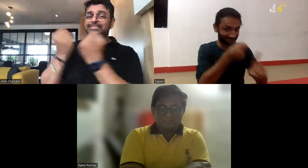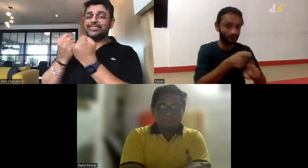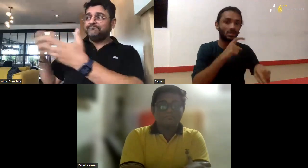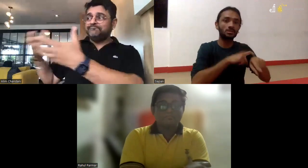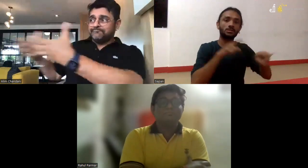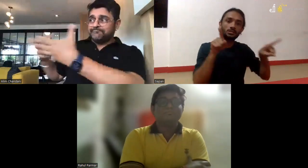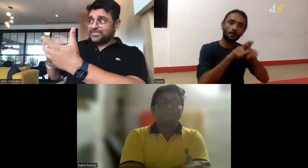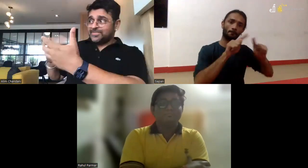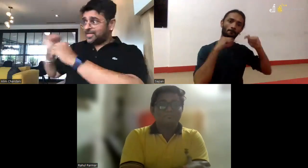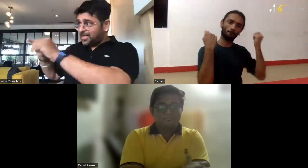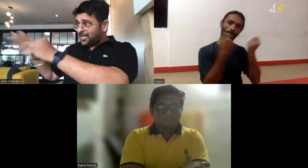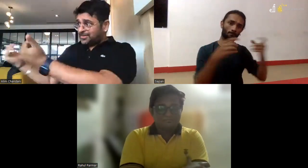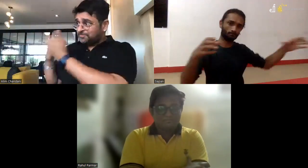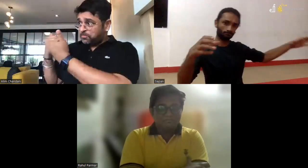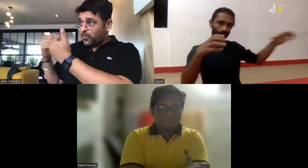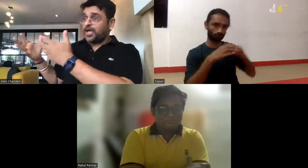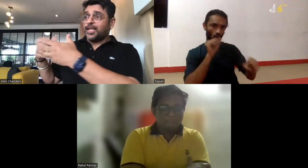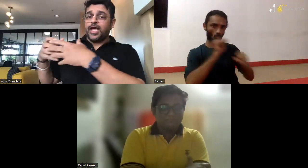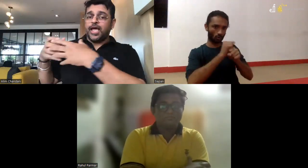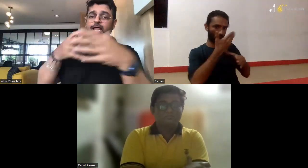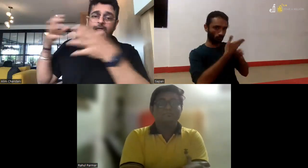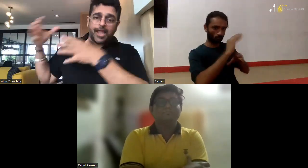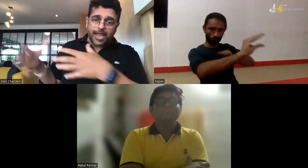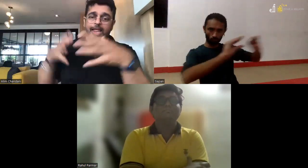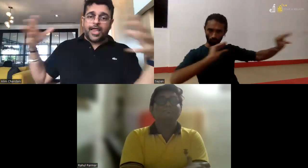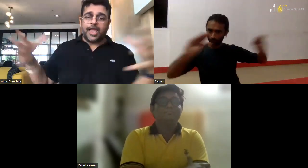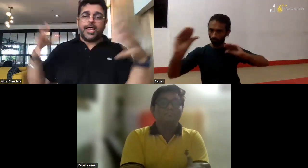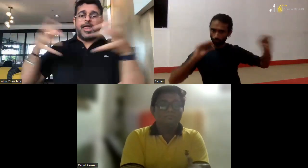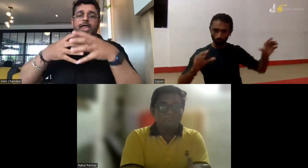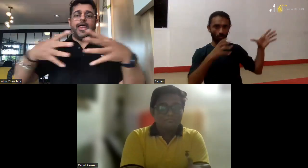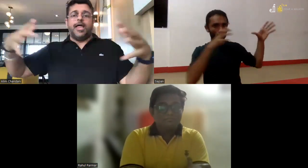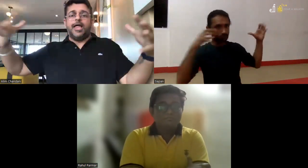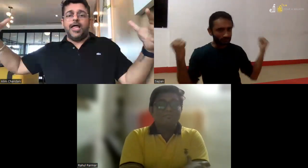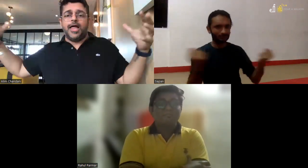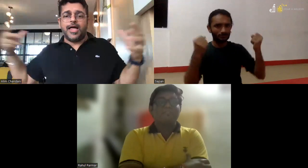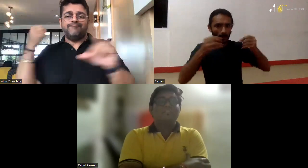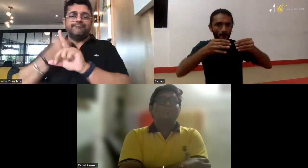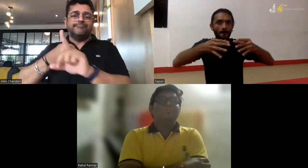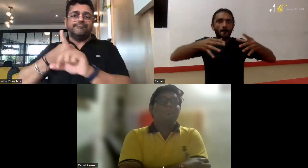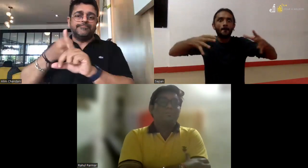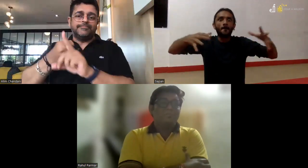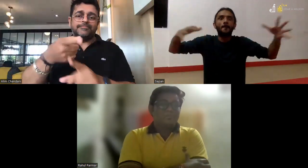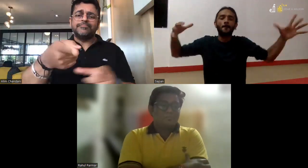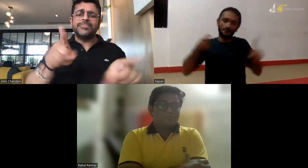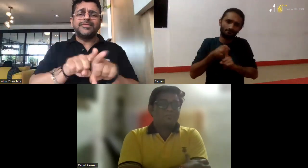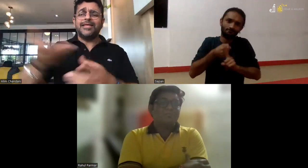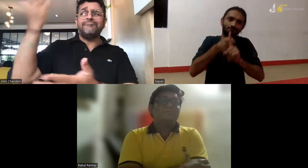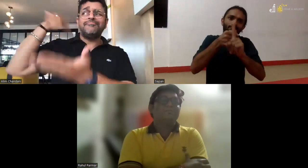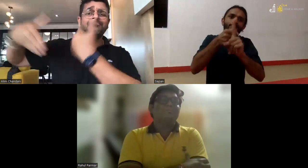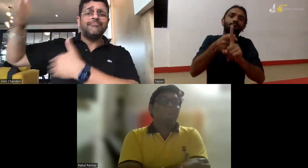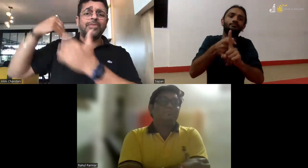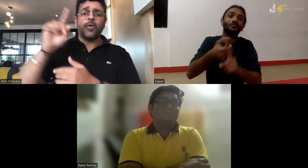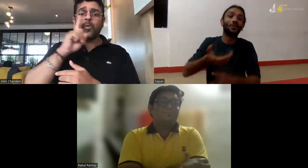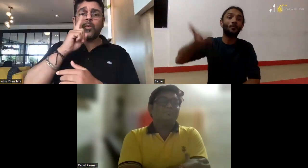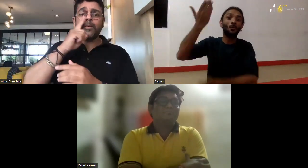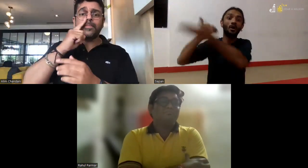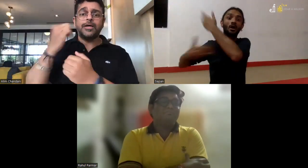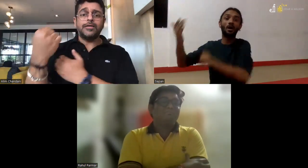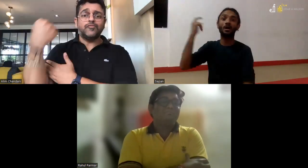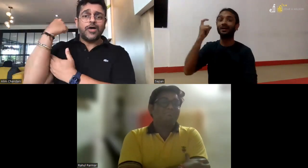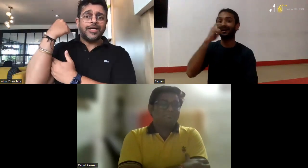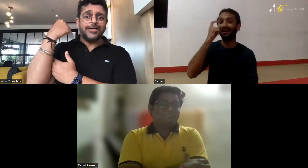deaf woman on the higher post also. So it's nothing like that we have to have a male,